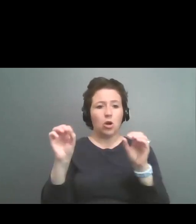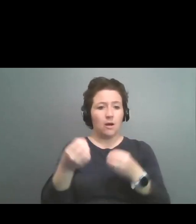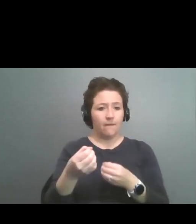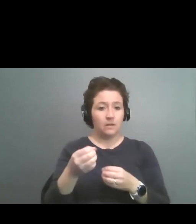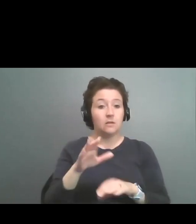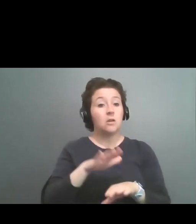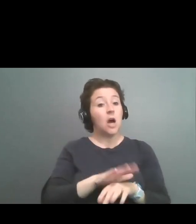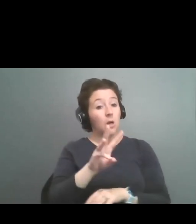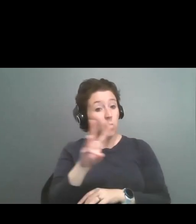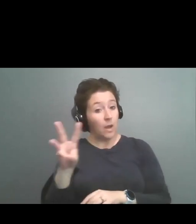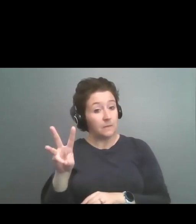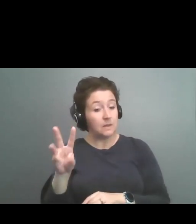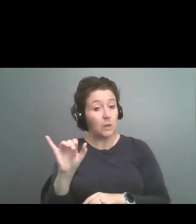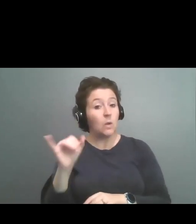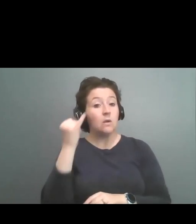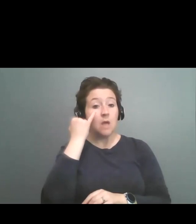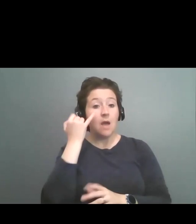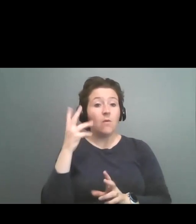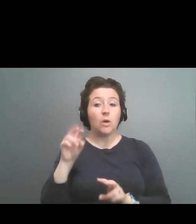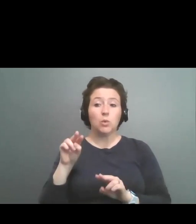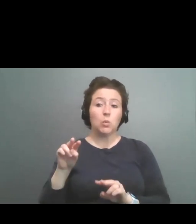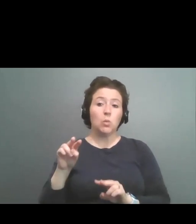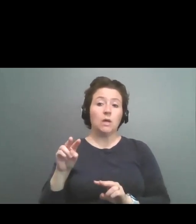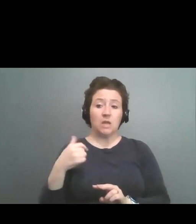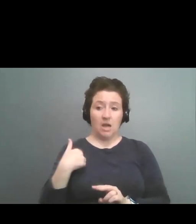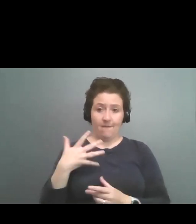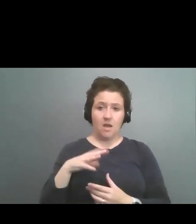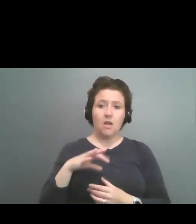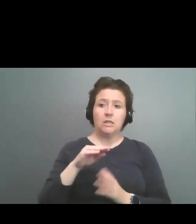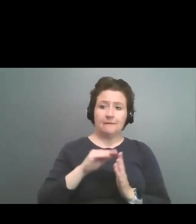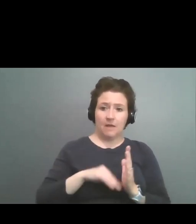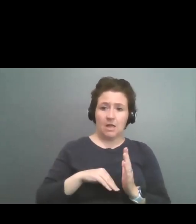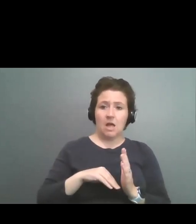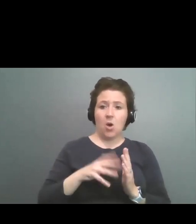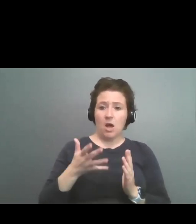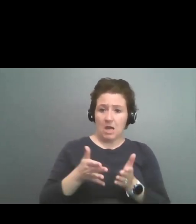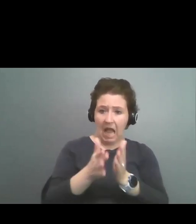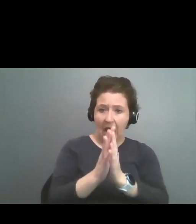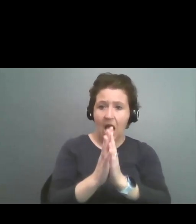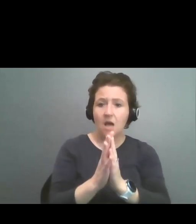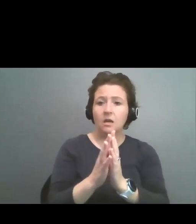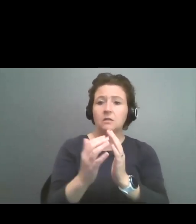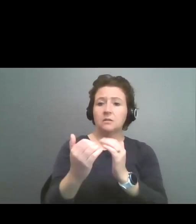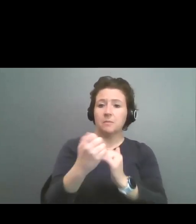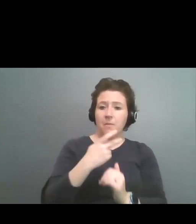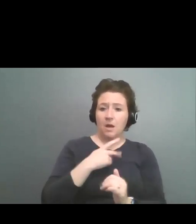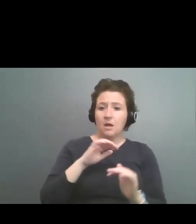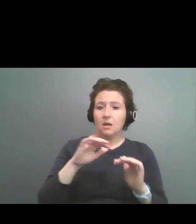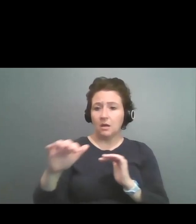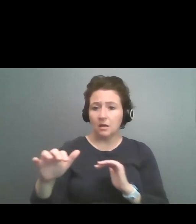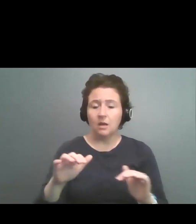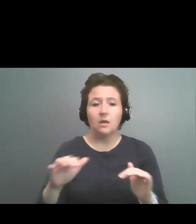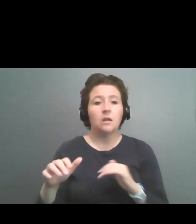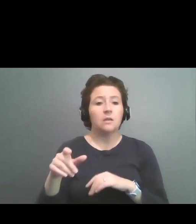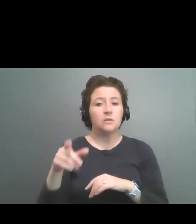our website, for people that want to track their process, they can track their request all the way through their ballot process. So they can track that